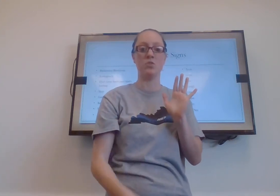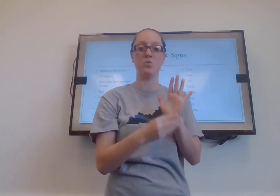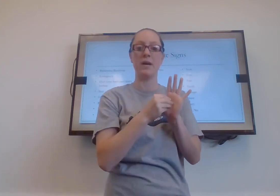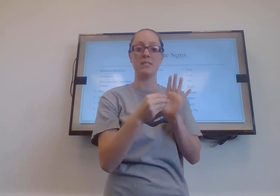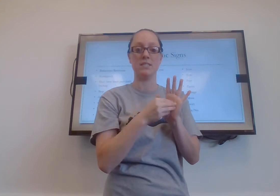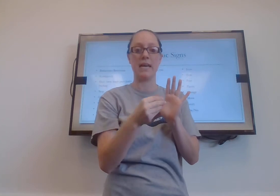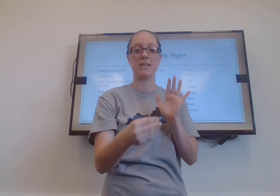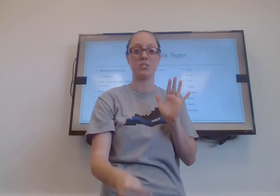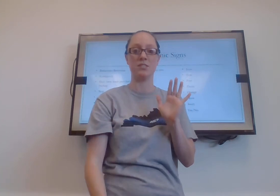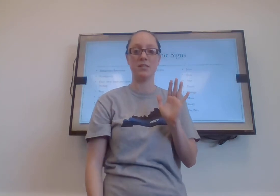it twice because it's